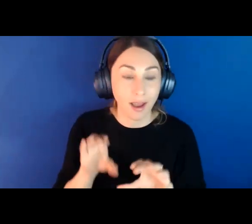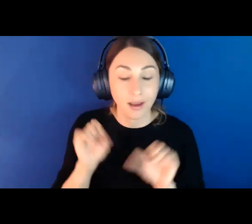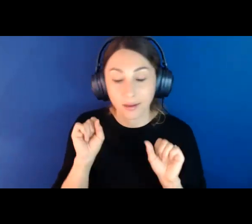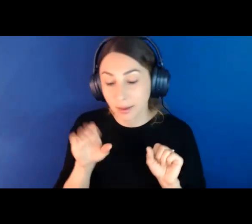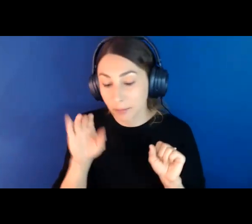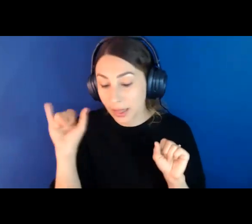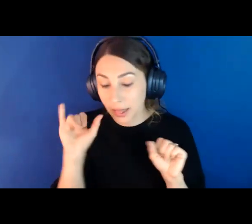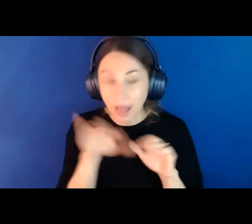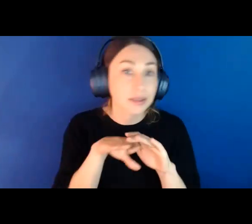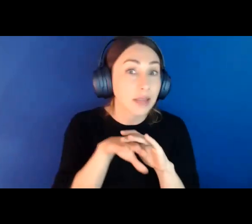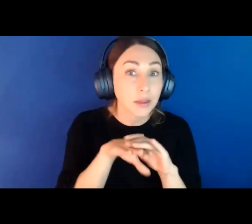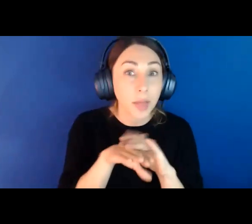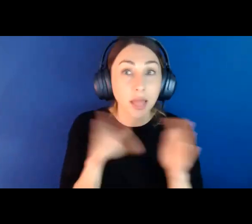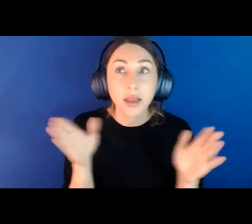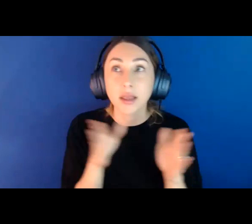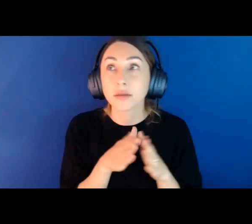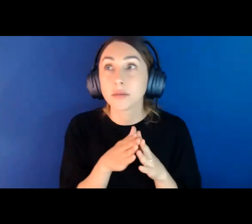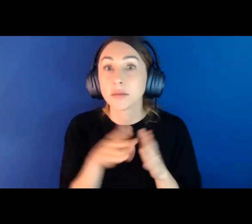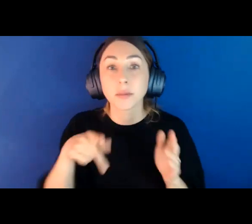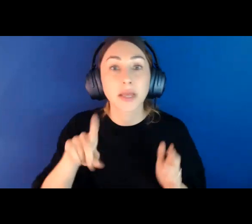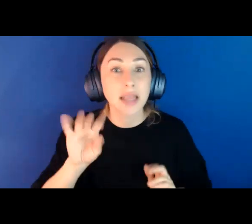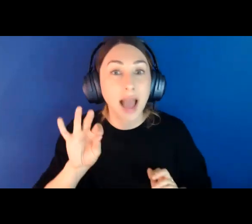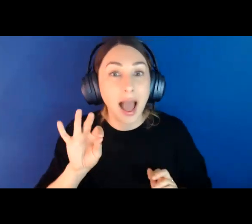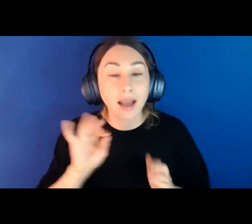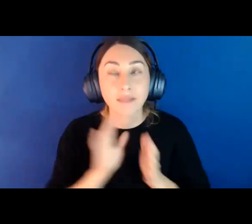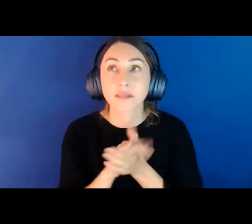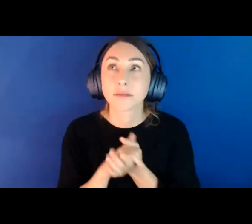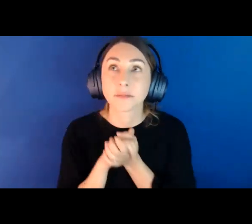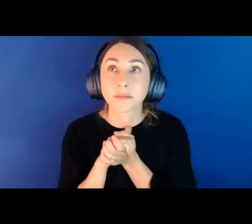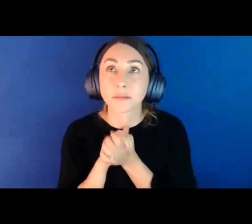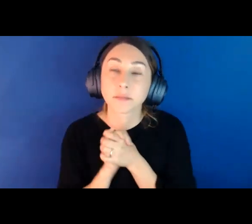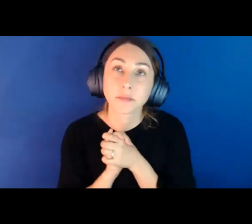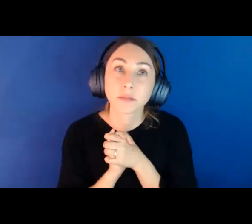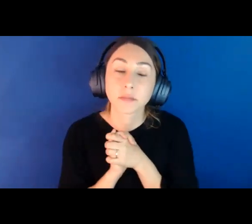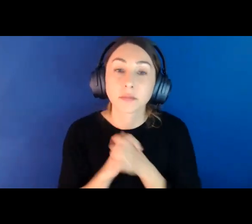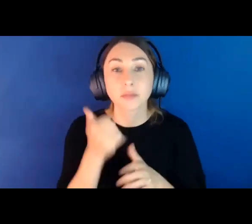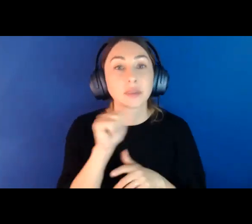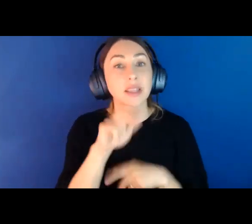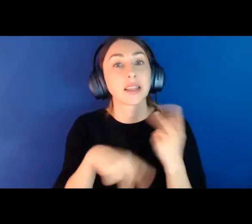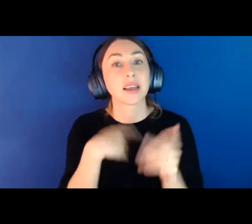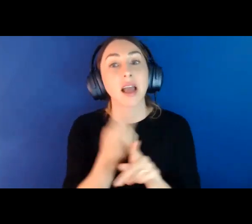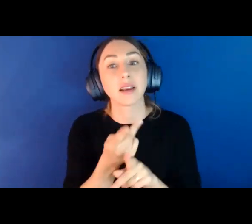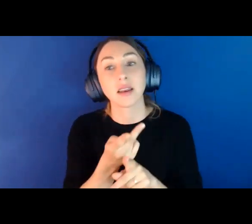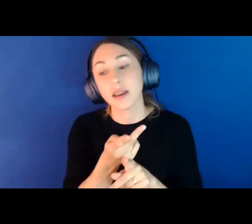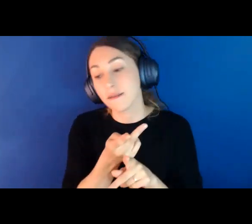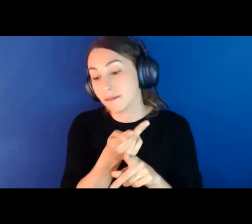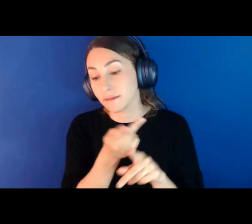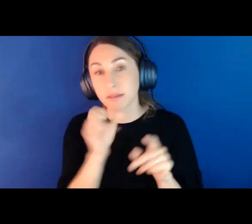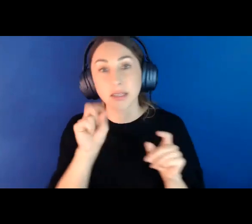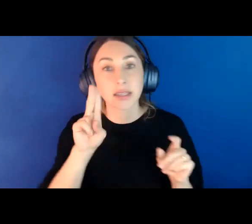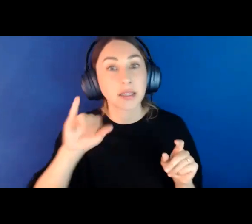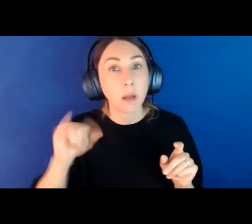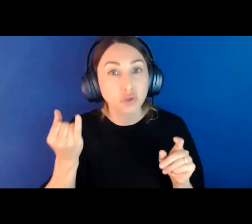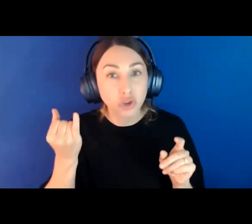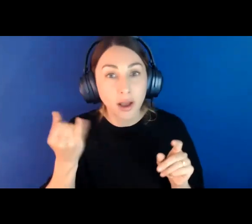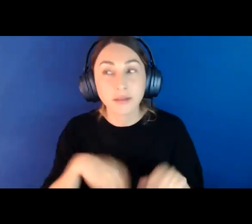be accessibility, it can be PDF itself, it can be any type of subject that you have, anything